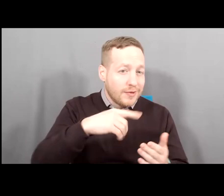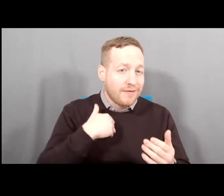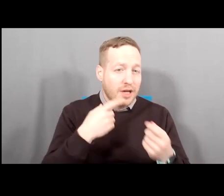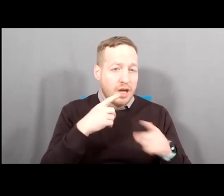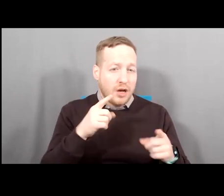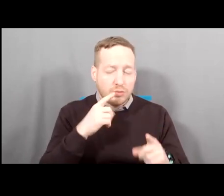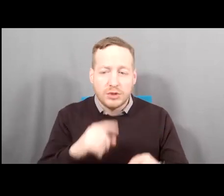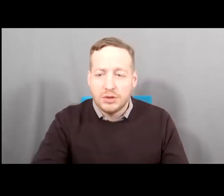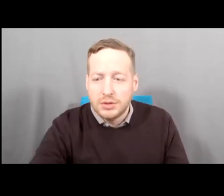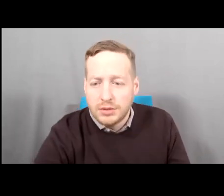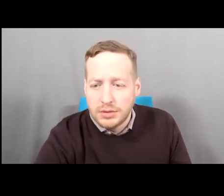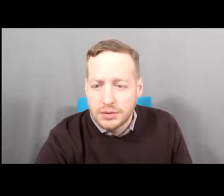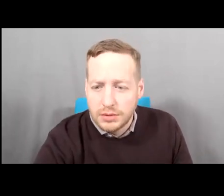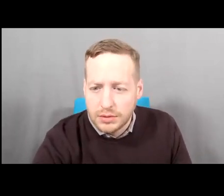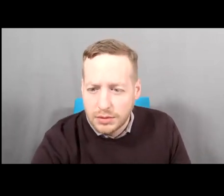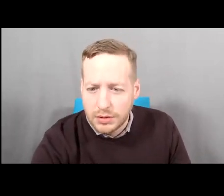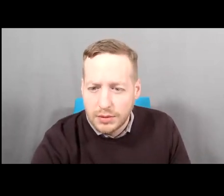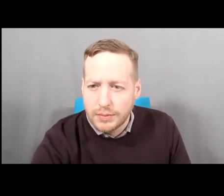but I have a quick announcement.